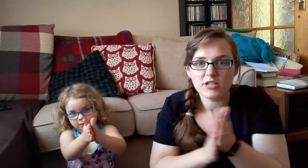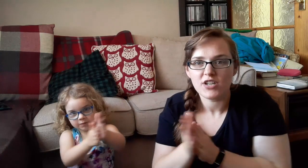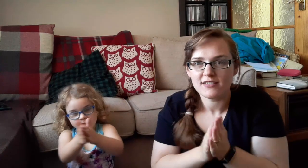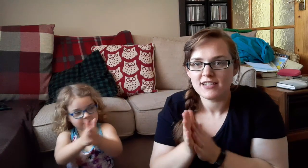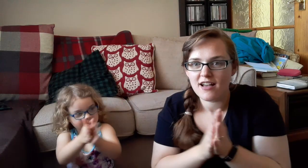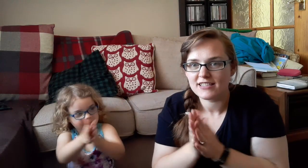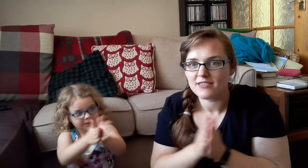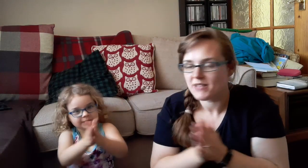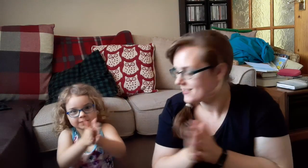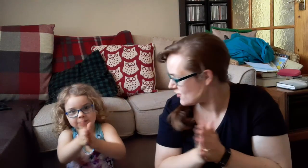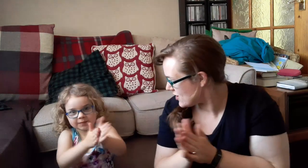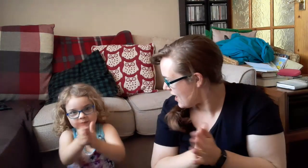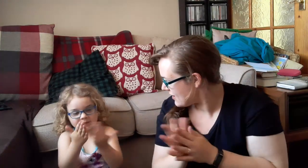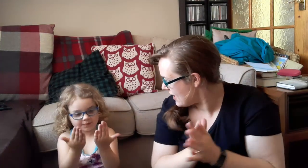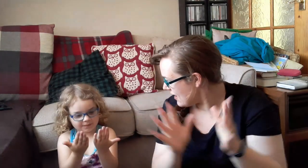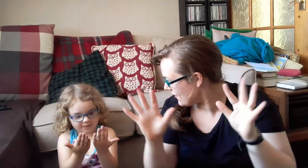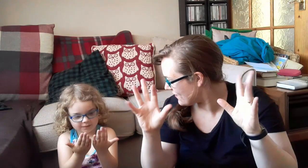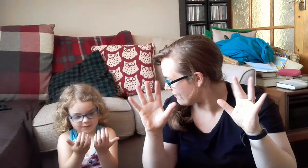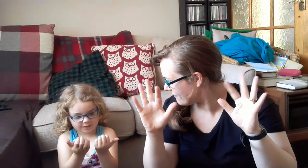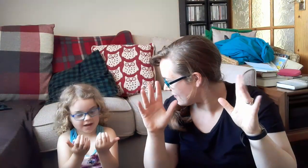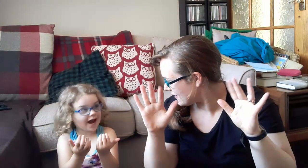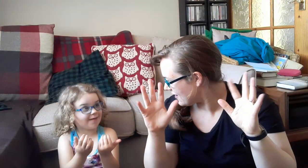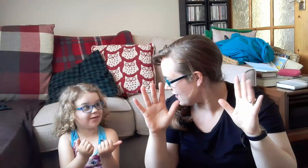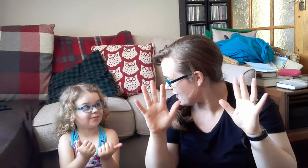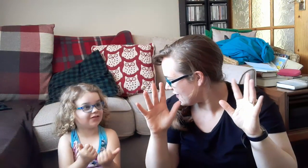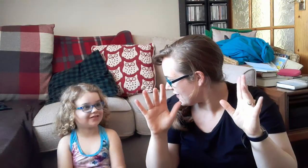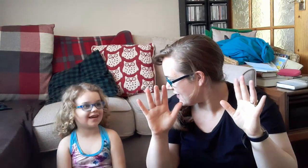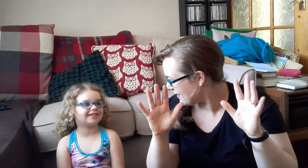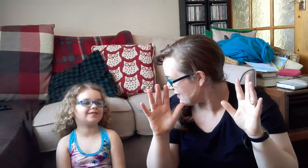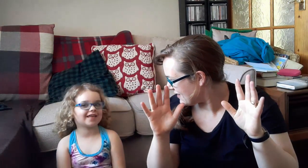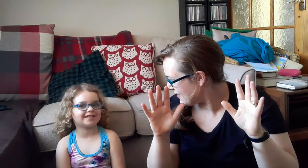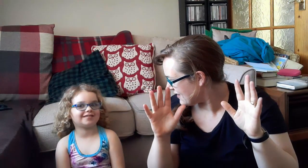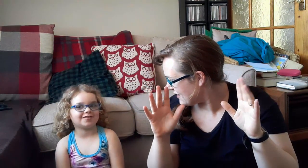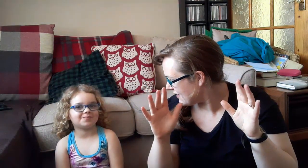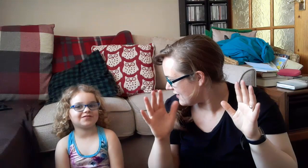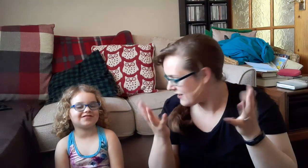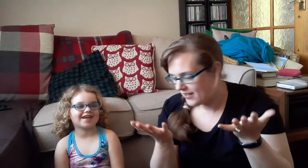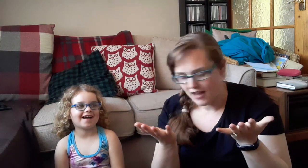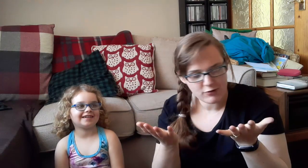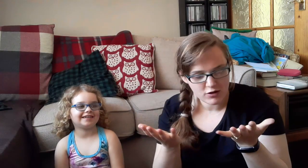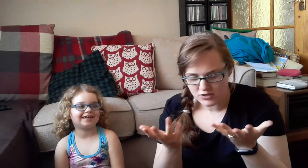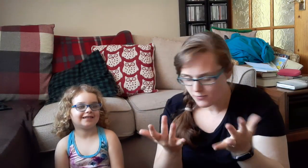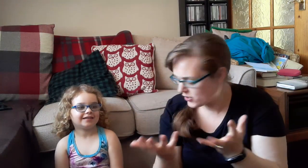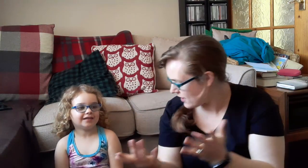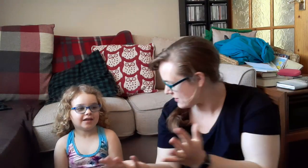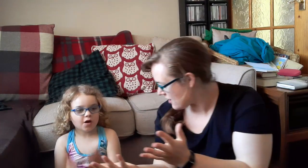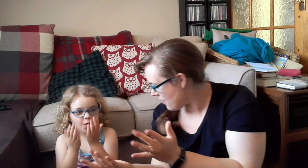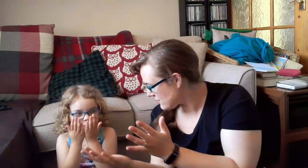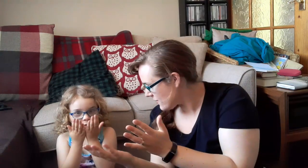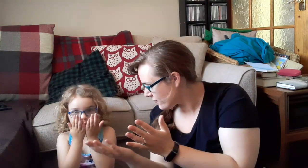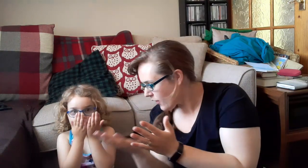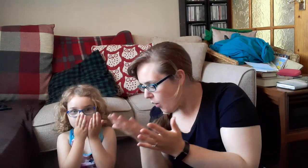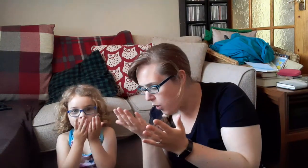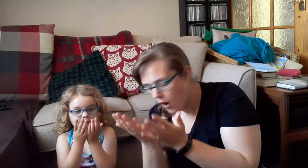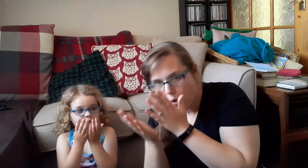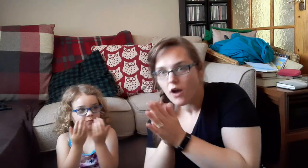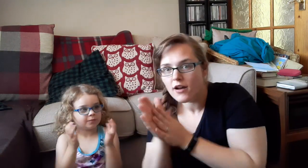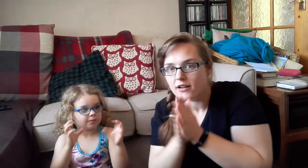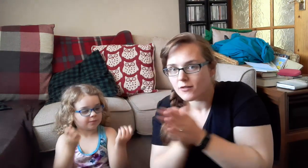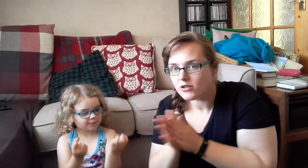Polish our stars, get them nice and shiny. And Miss Ward checks if they're super shiny. Have we got super shiny stars? We've got